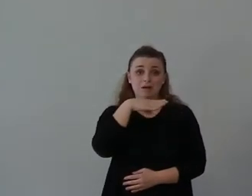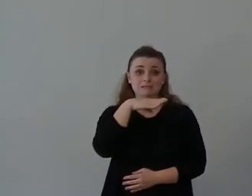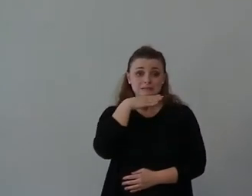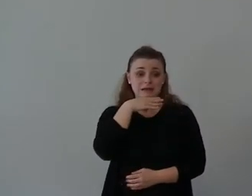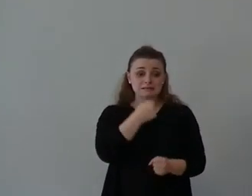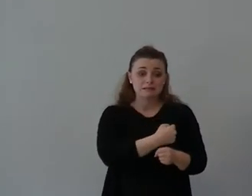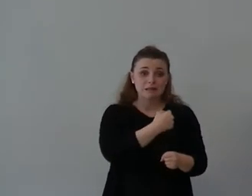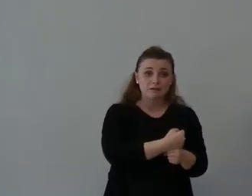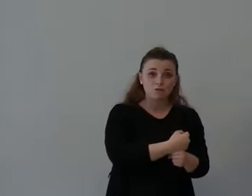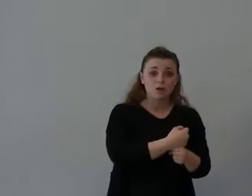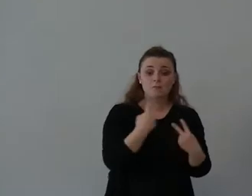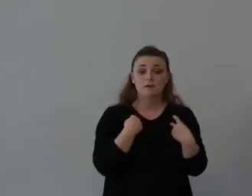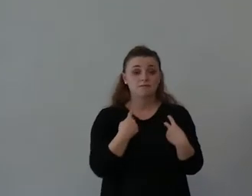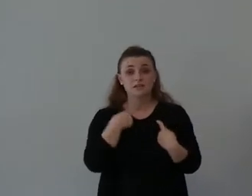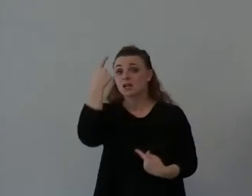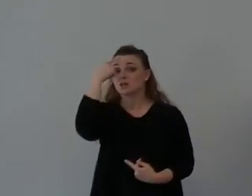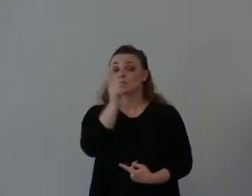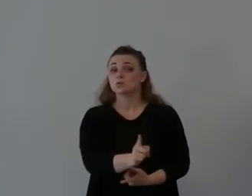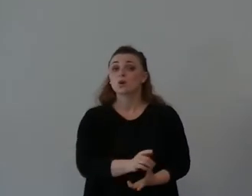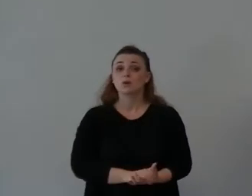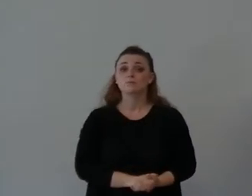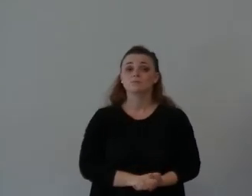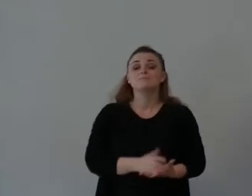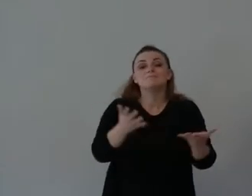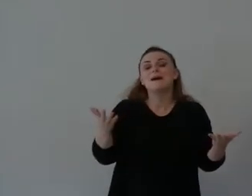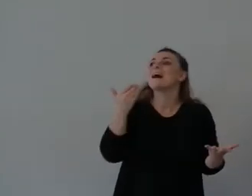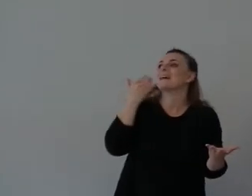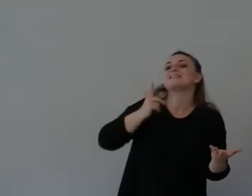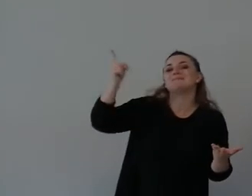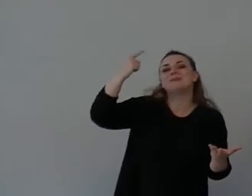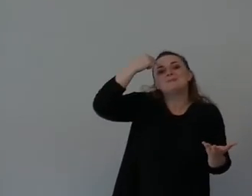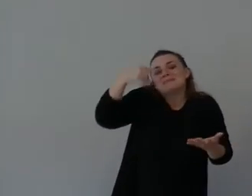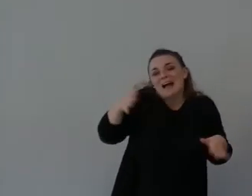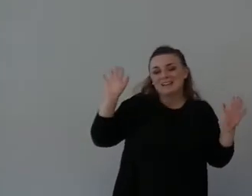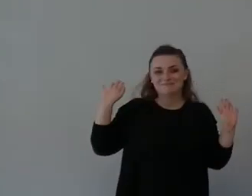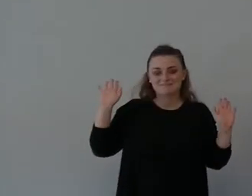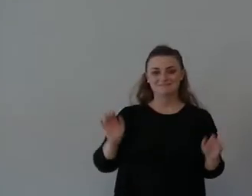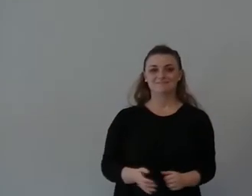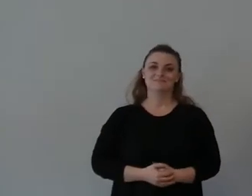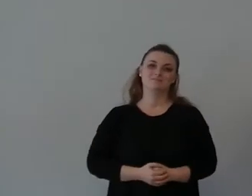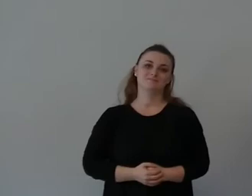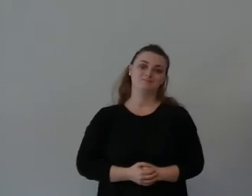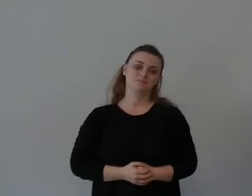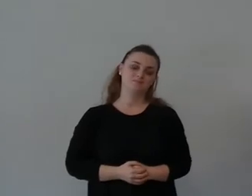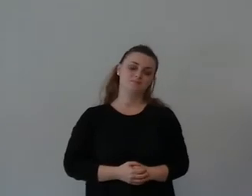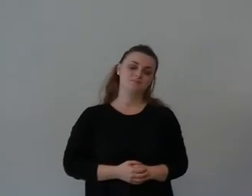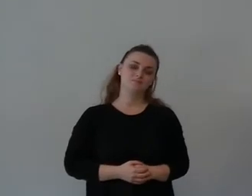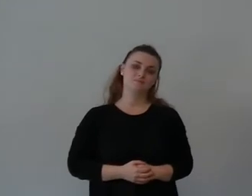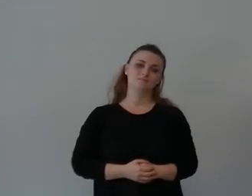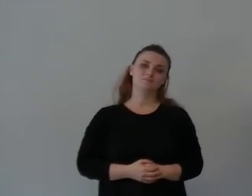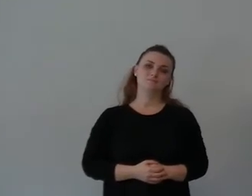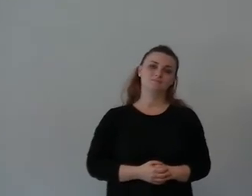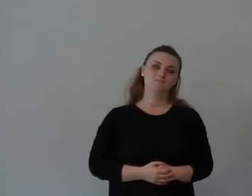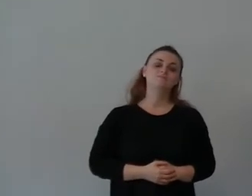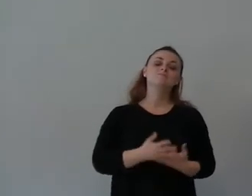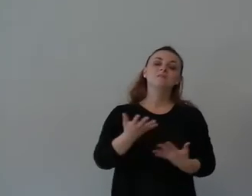knows. Ma ringrazio Dio che lui sì che sa. Please be praying with me to know God's directions. Vi invito di pregare